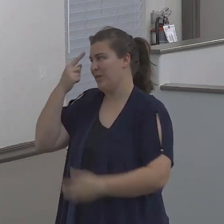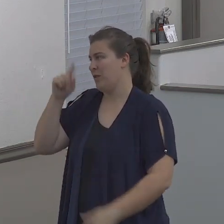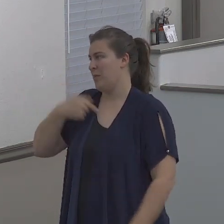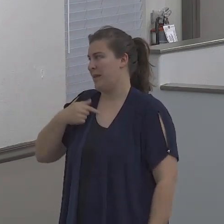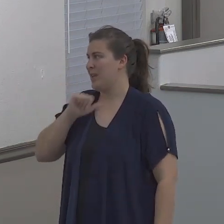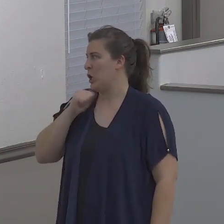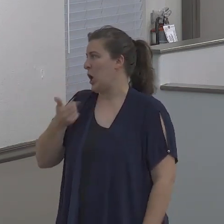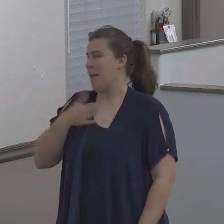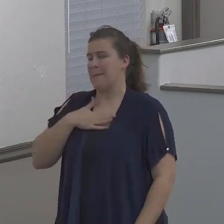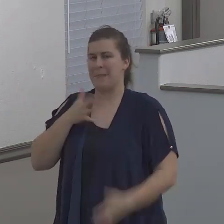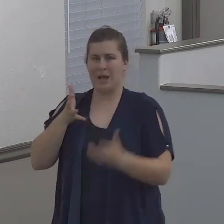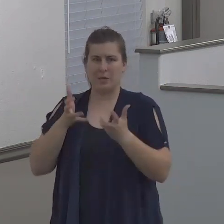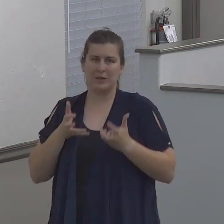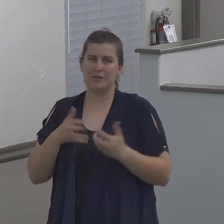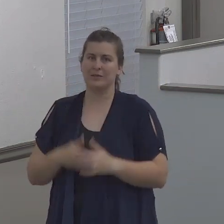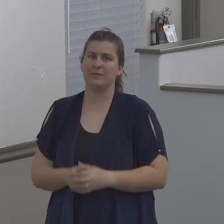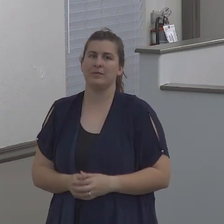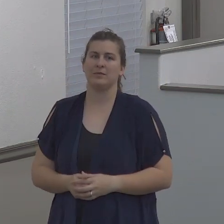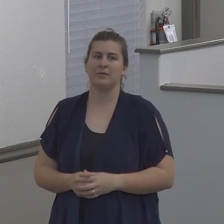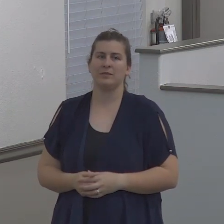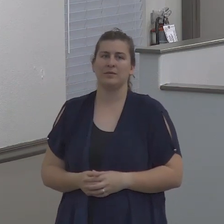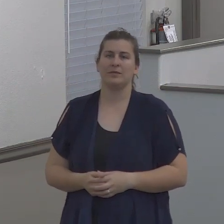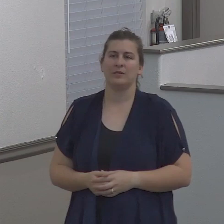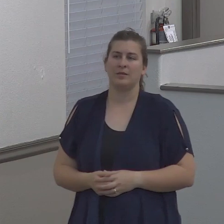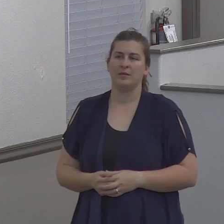then it's going to have to be His will, not my will.